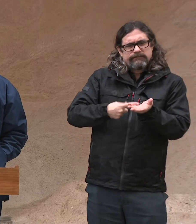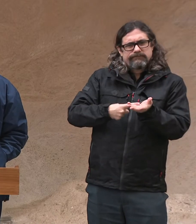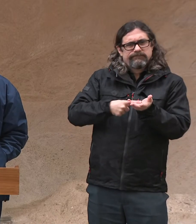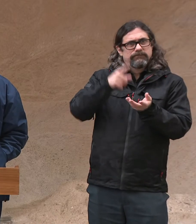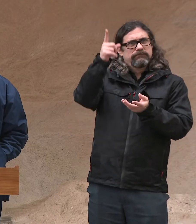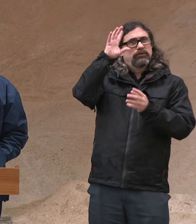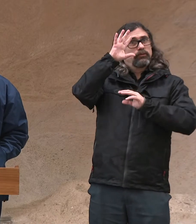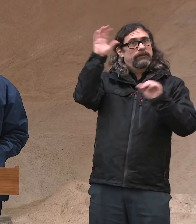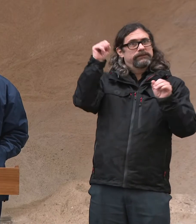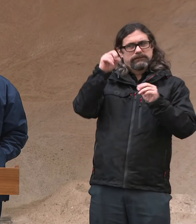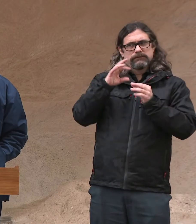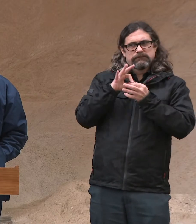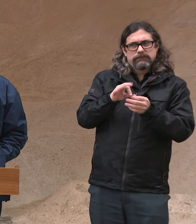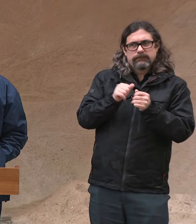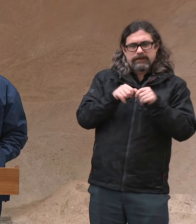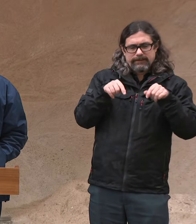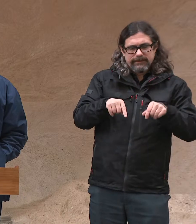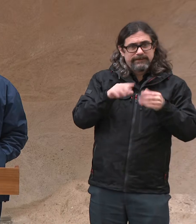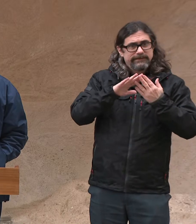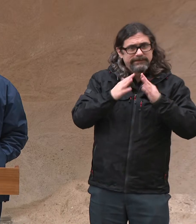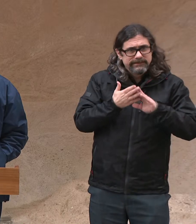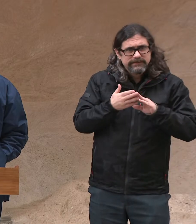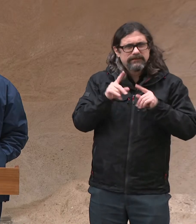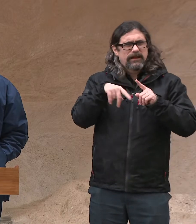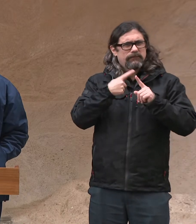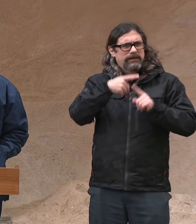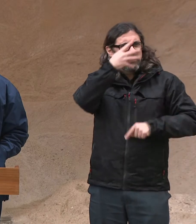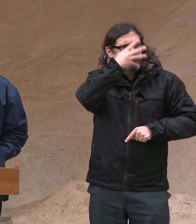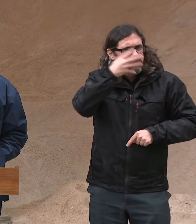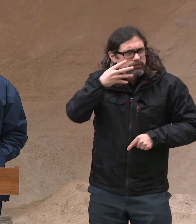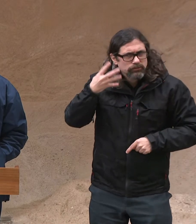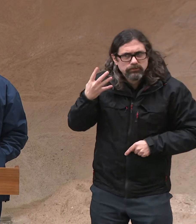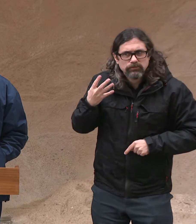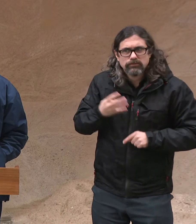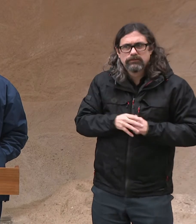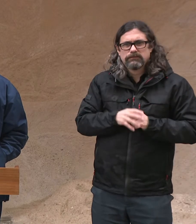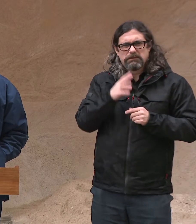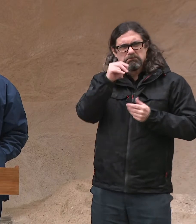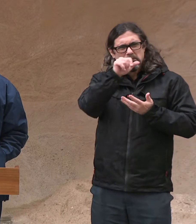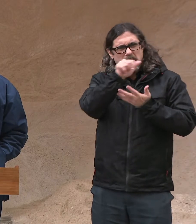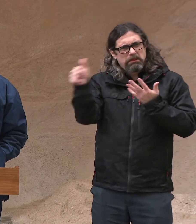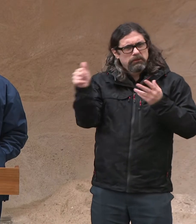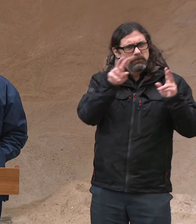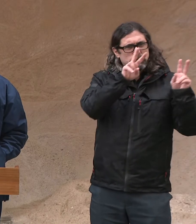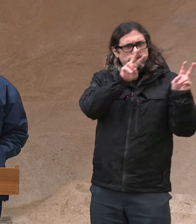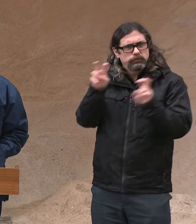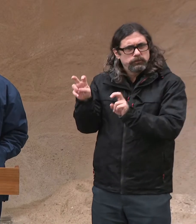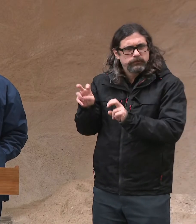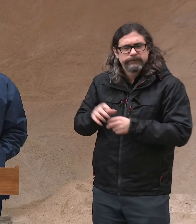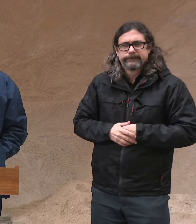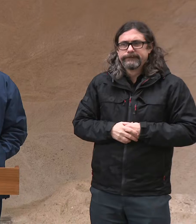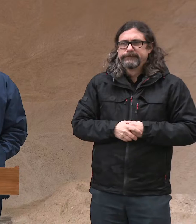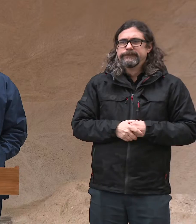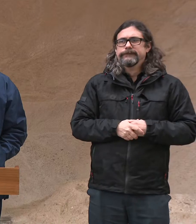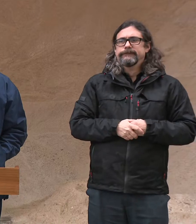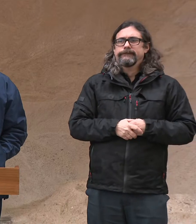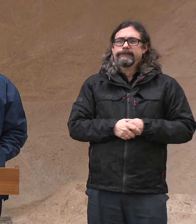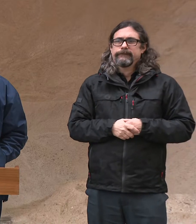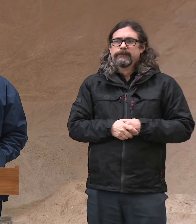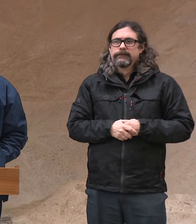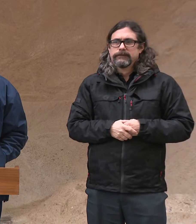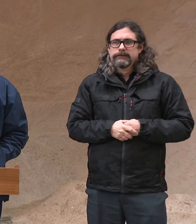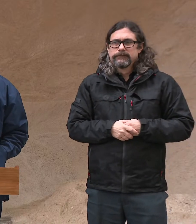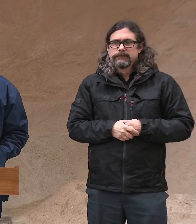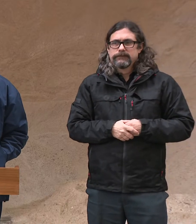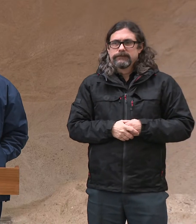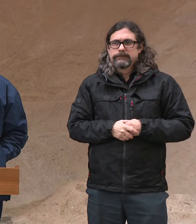the migrant asylum seeker issues, the settlement of the crises in the Middle East. This impacts